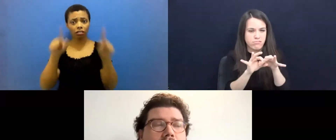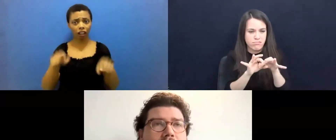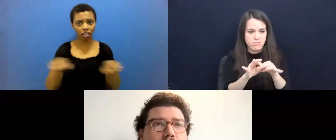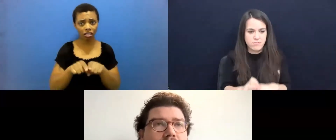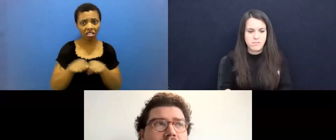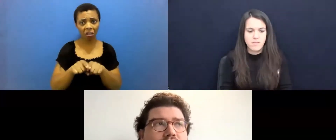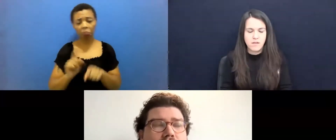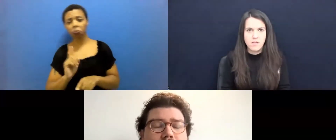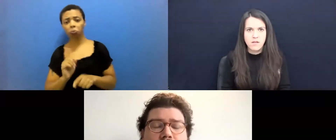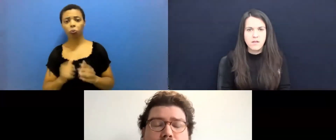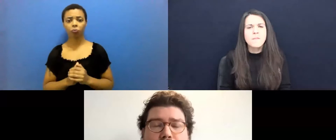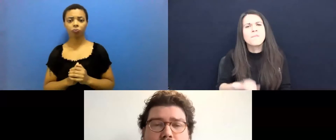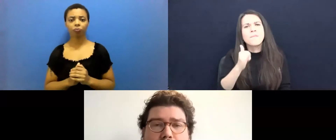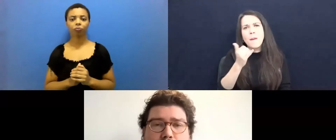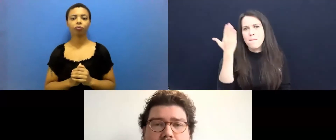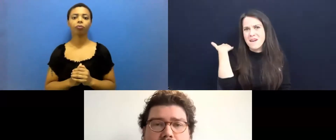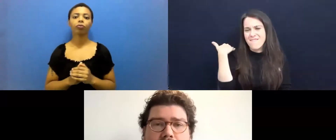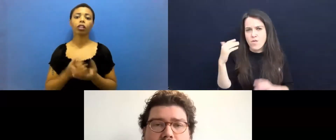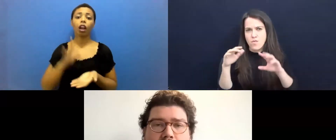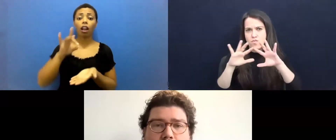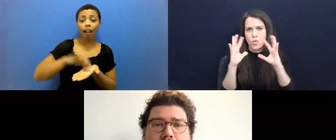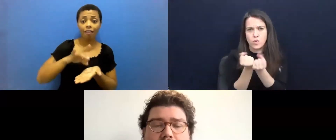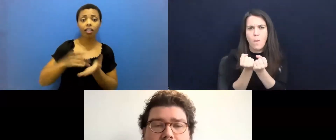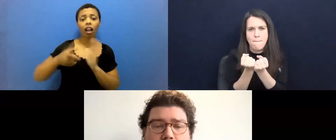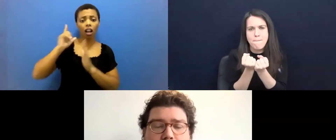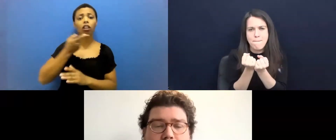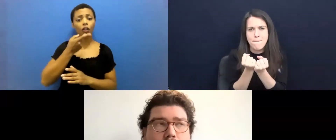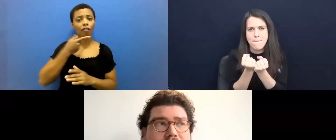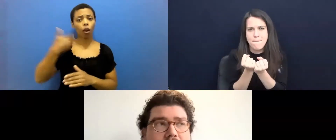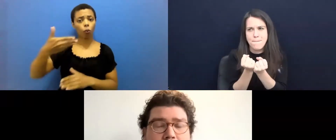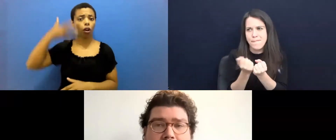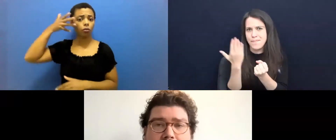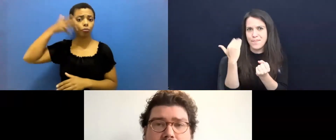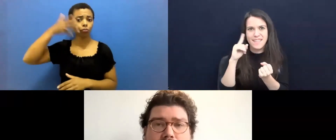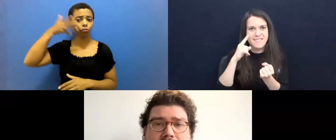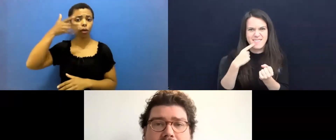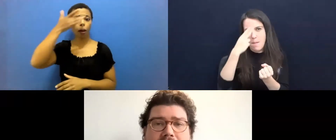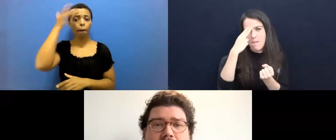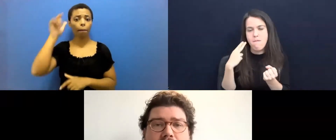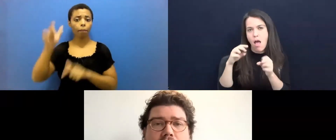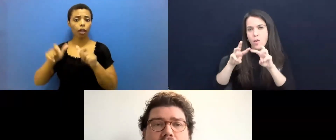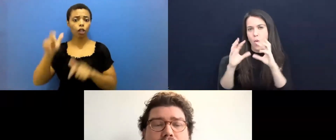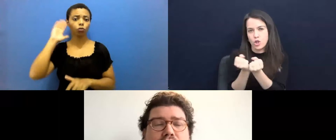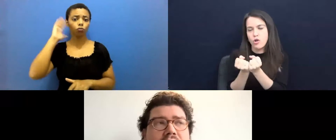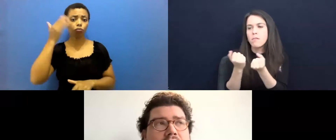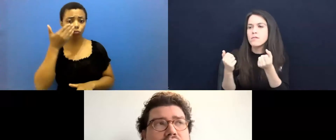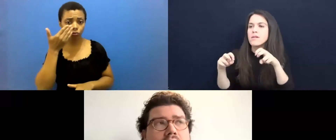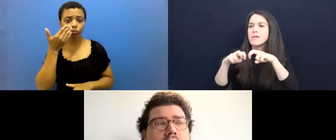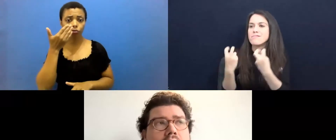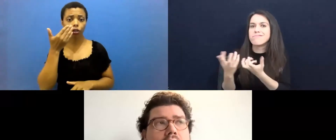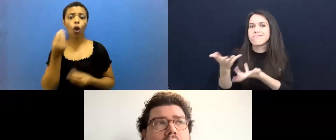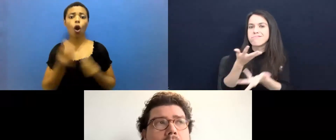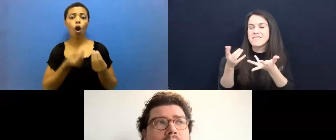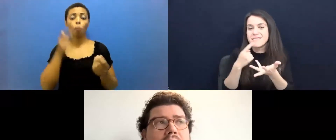that actually was mentioned during the workshop we conducted with people with deaf blindness was that